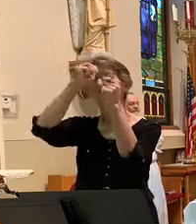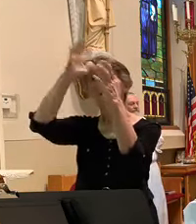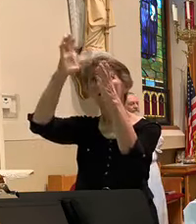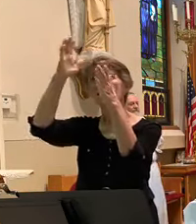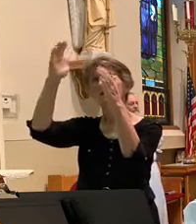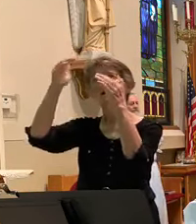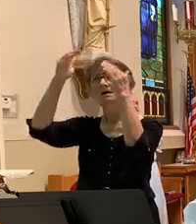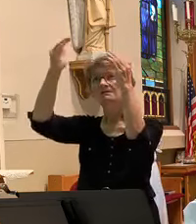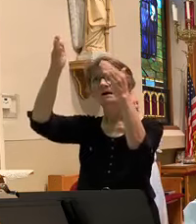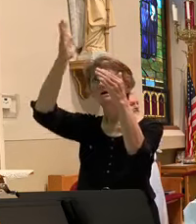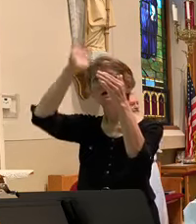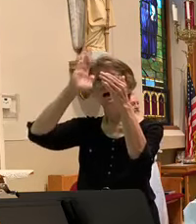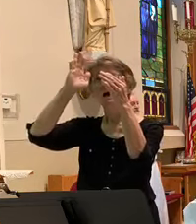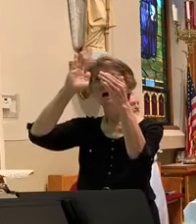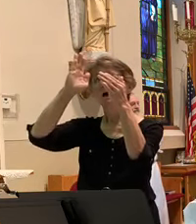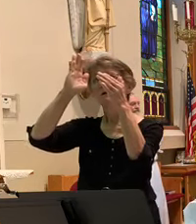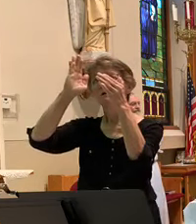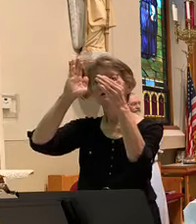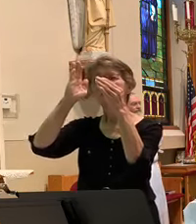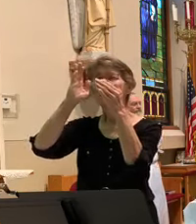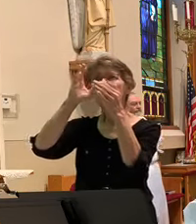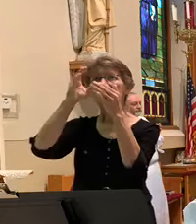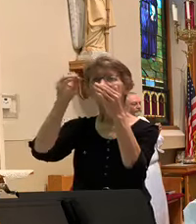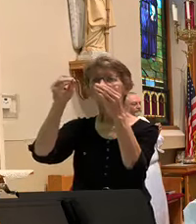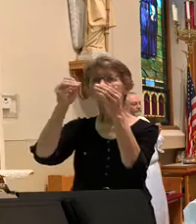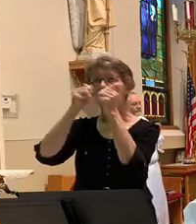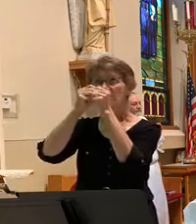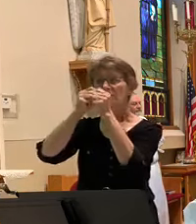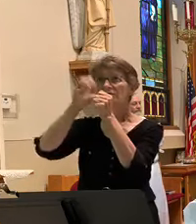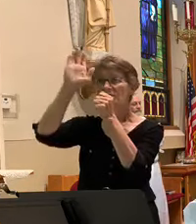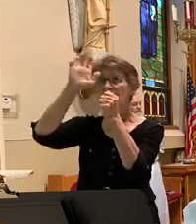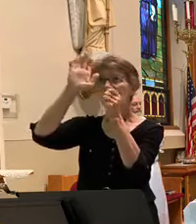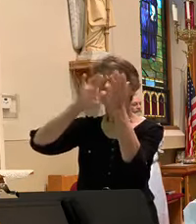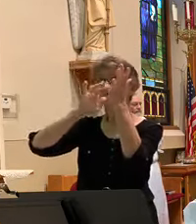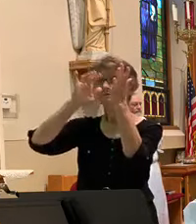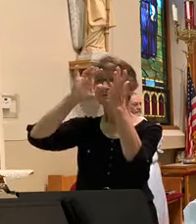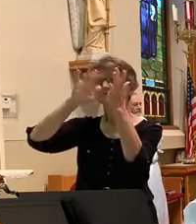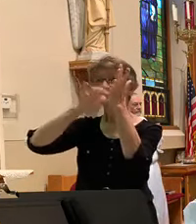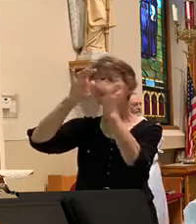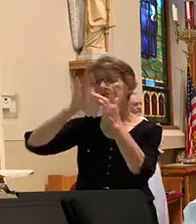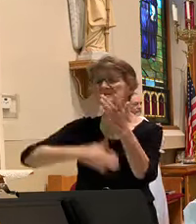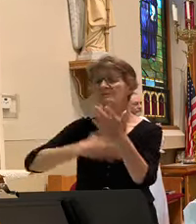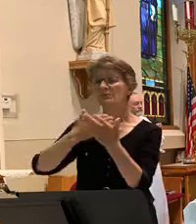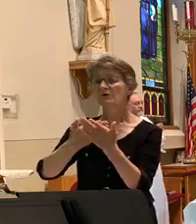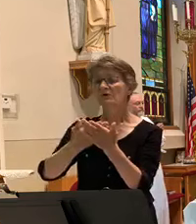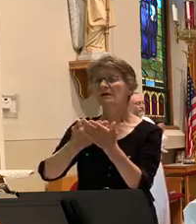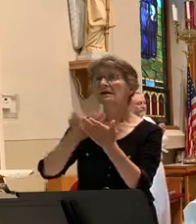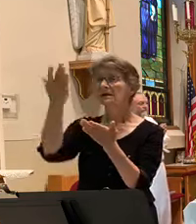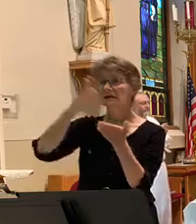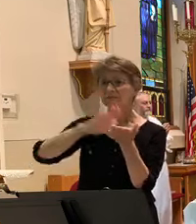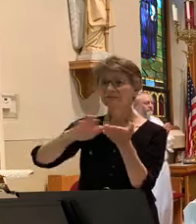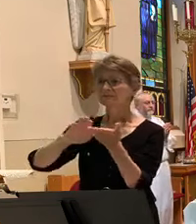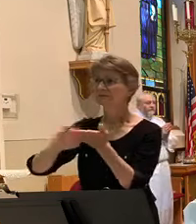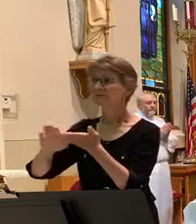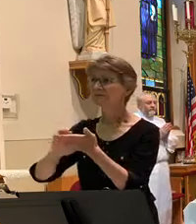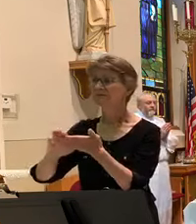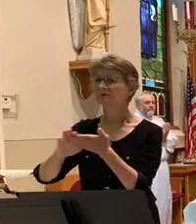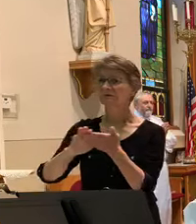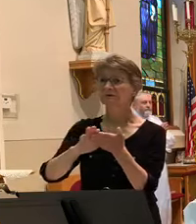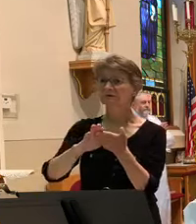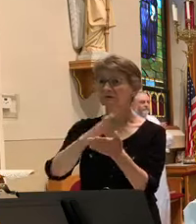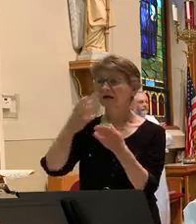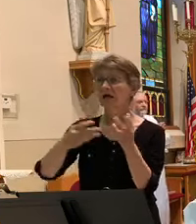Almighty and Eternal God, through Christ our Lord. For by his birth he brought renewal to humanity's fallen state,